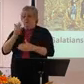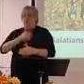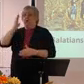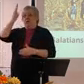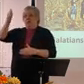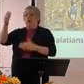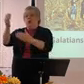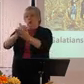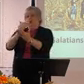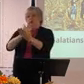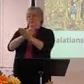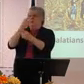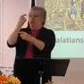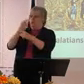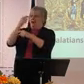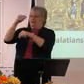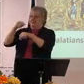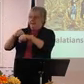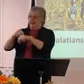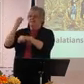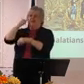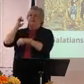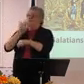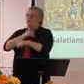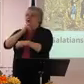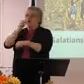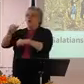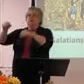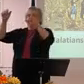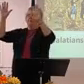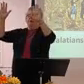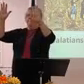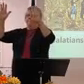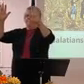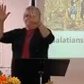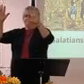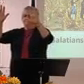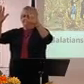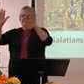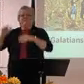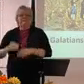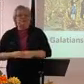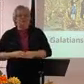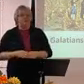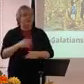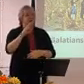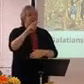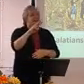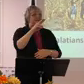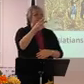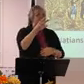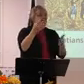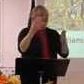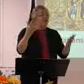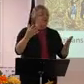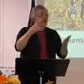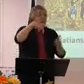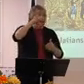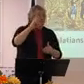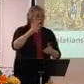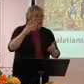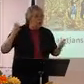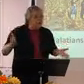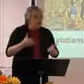will reap at the proper time if we don't give up. Here's the second thing that Paul encouraged the